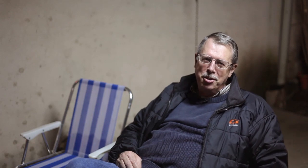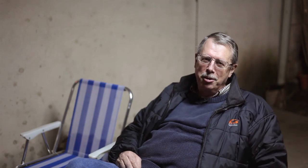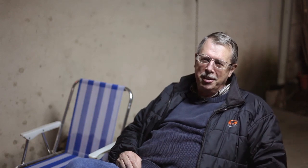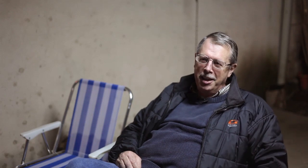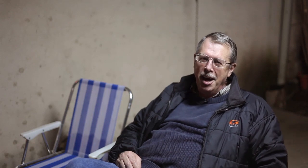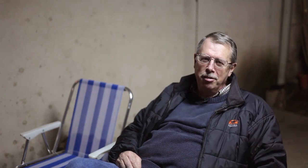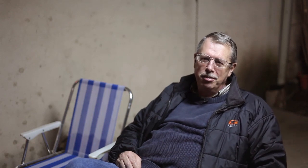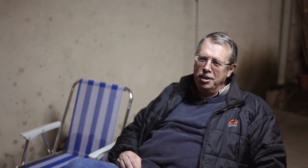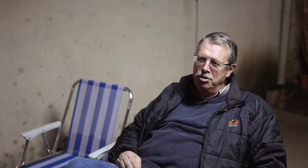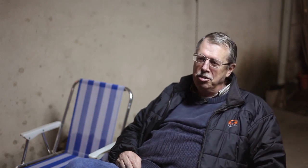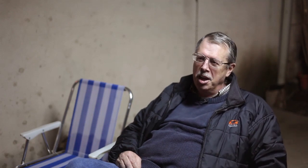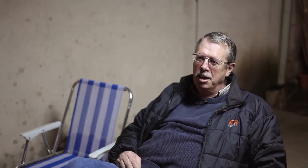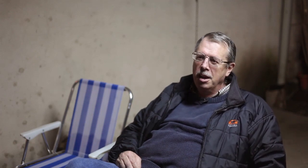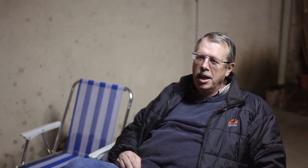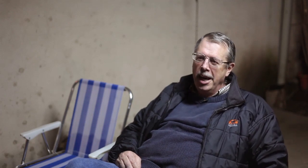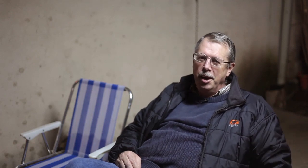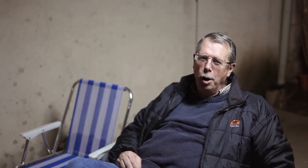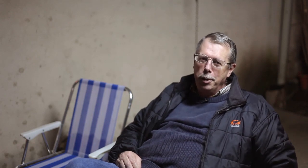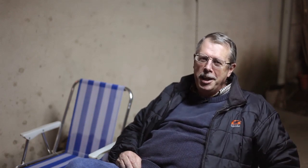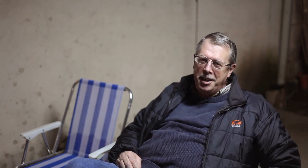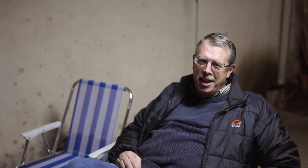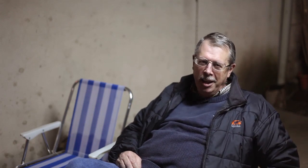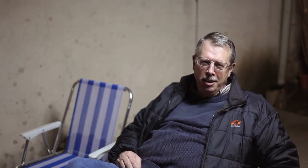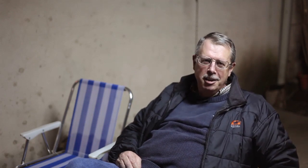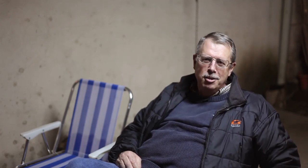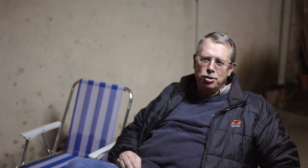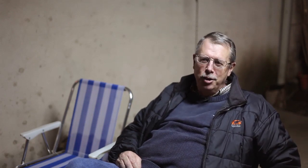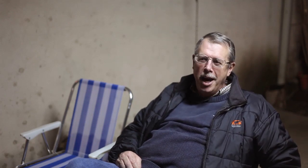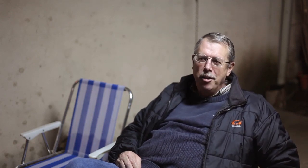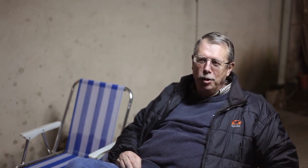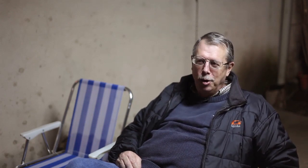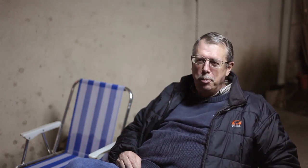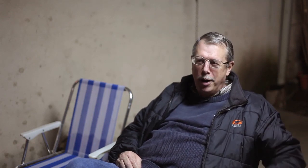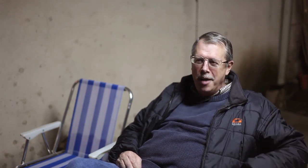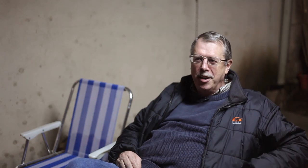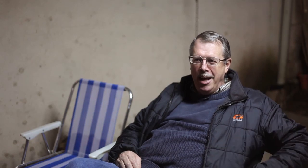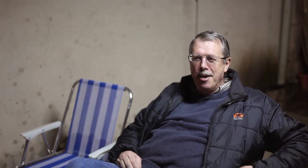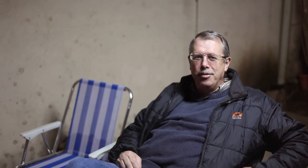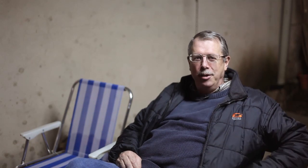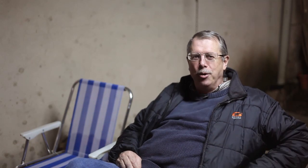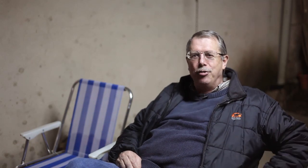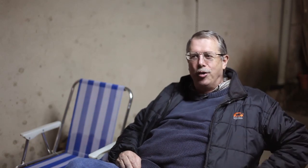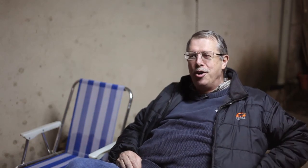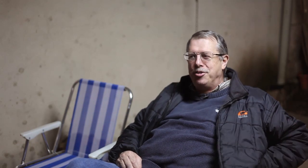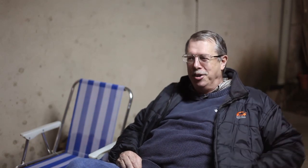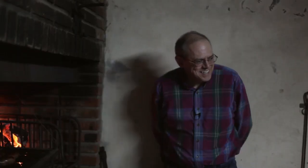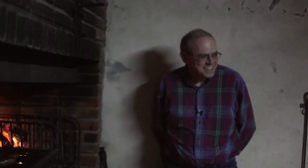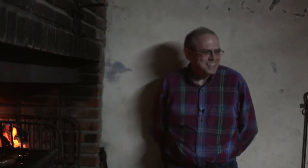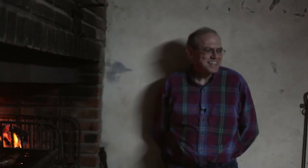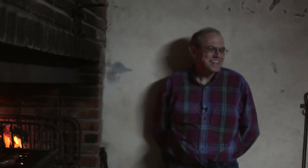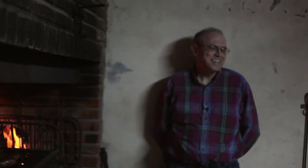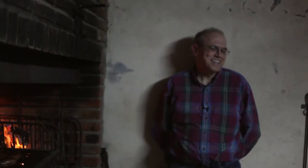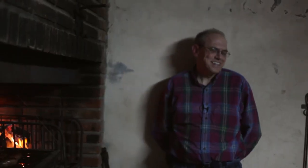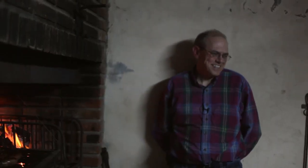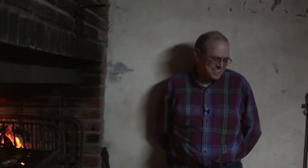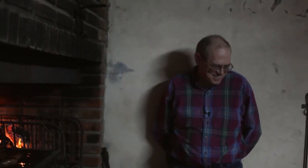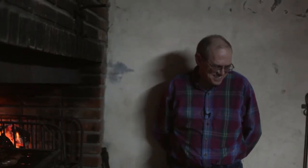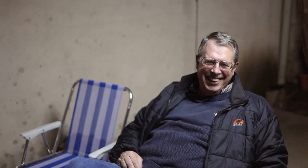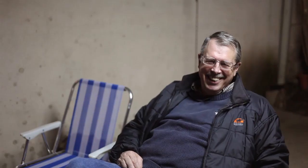with the deaf. And she said, and nobody did it. So now the Lord brought the deaf and we're forced to do it.